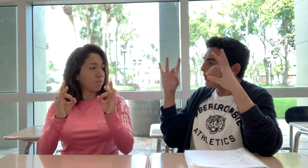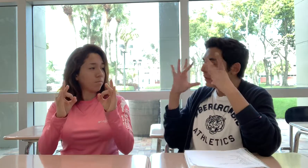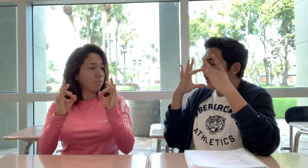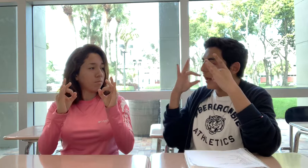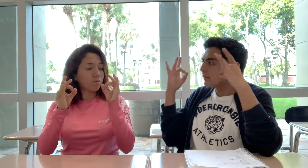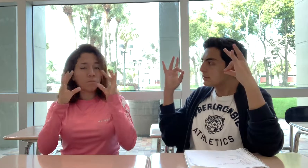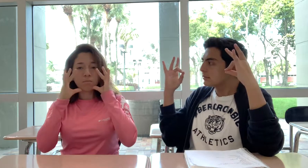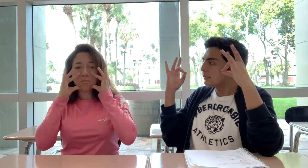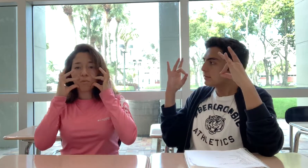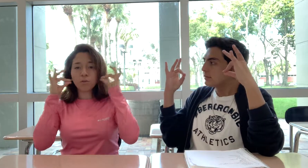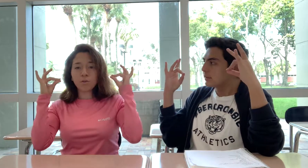Cat. Cat.